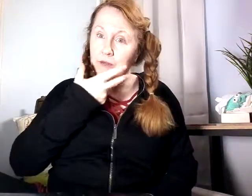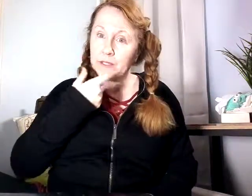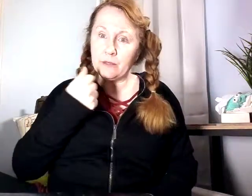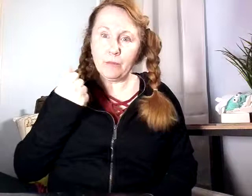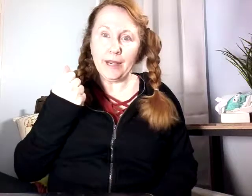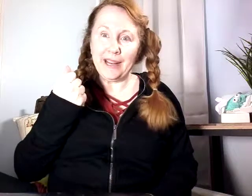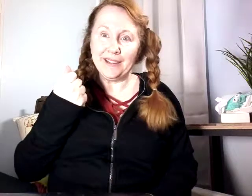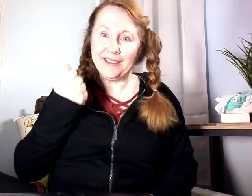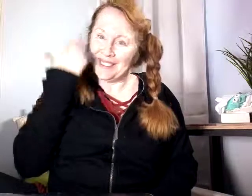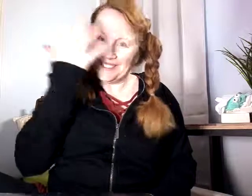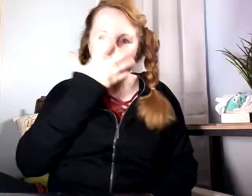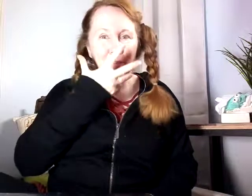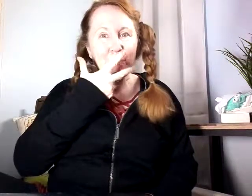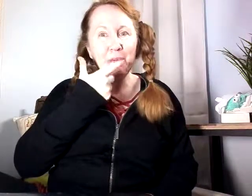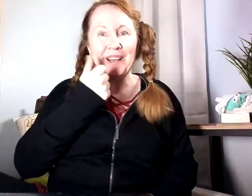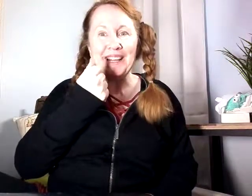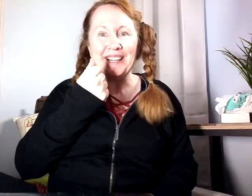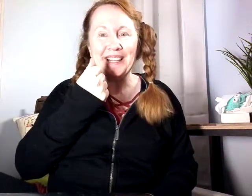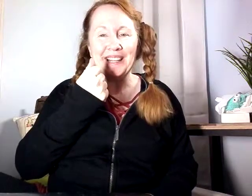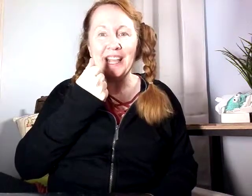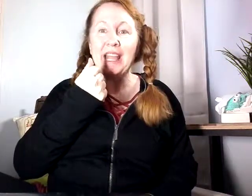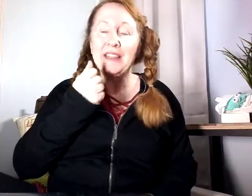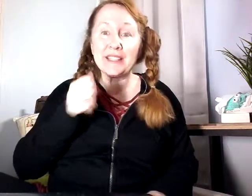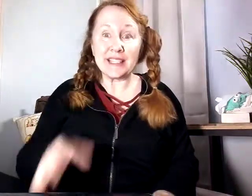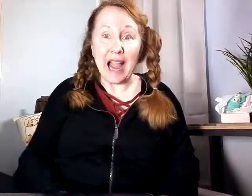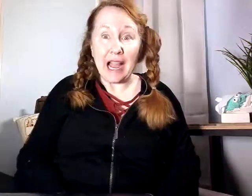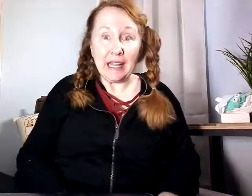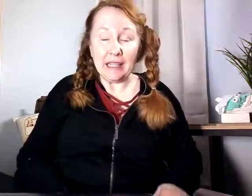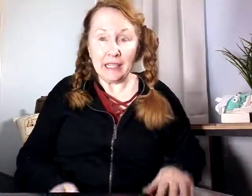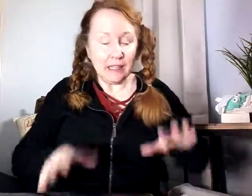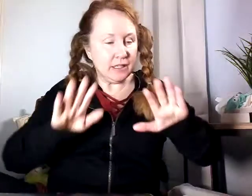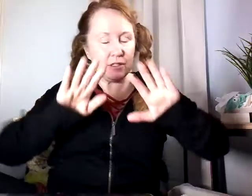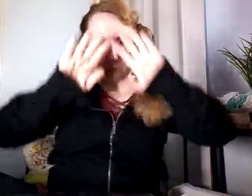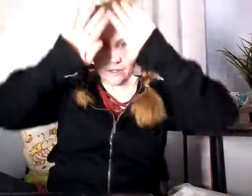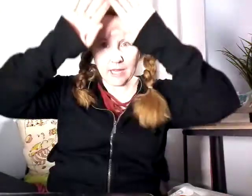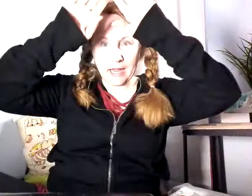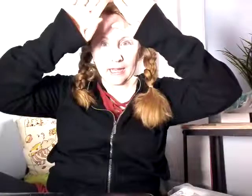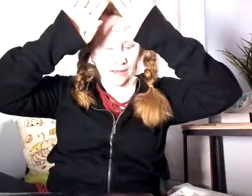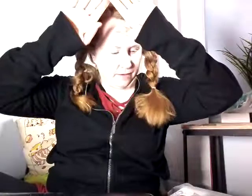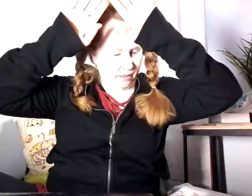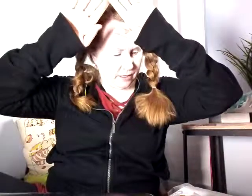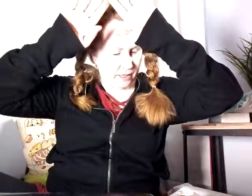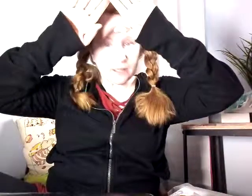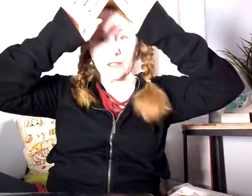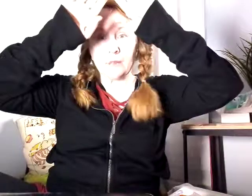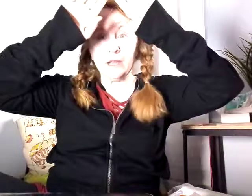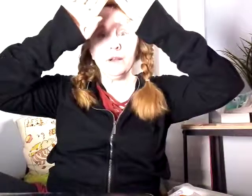is pretty. Pretty in the sky. So sky again is up here by